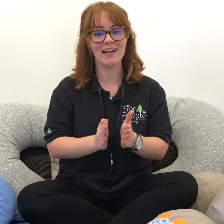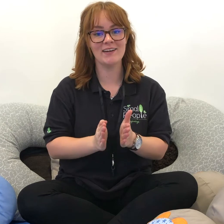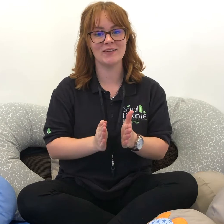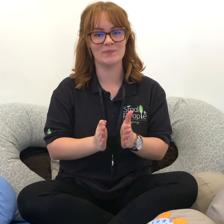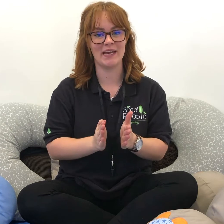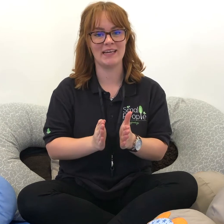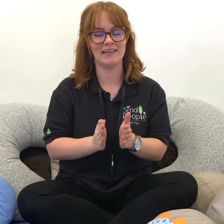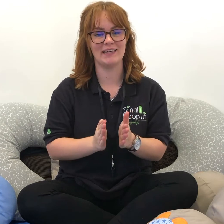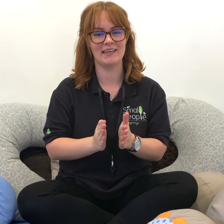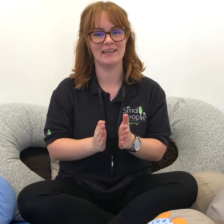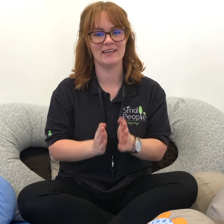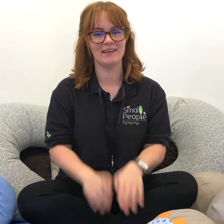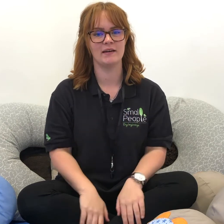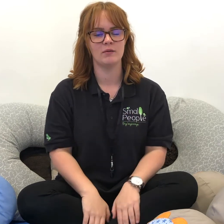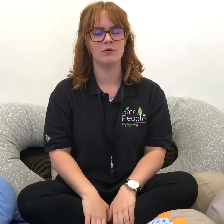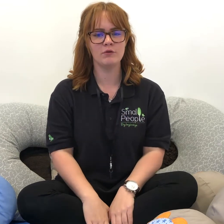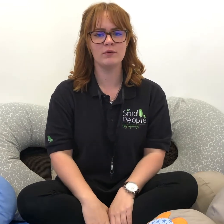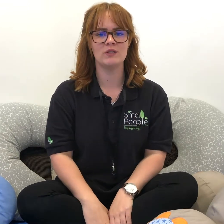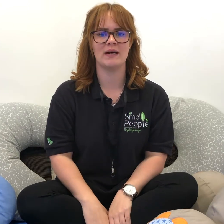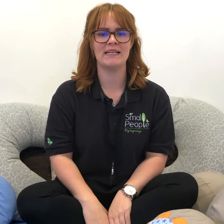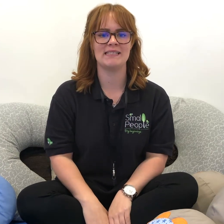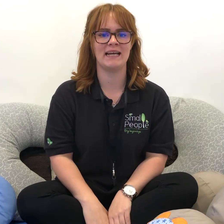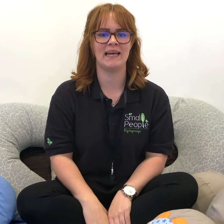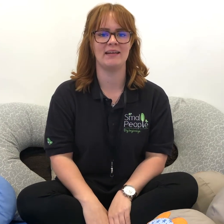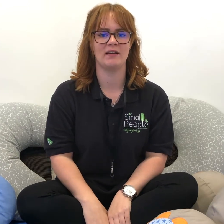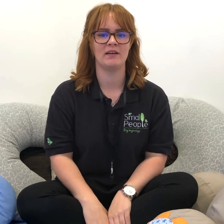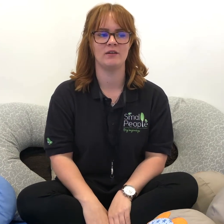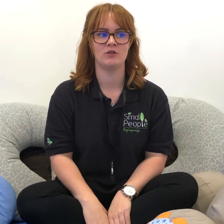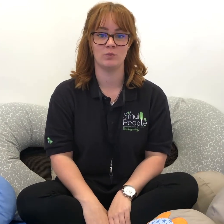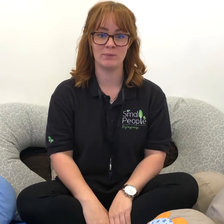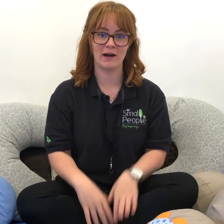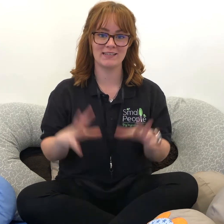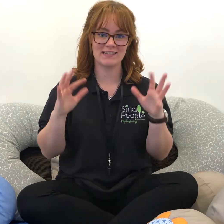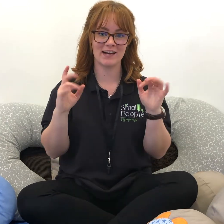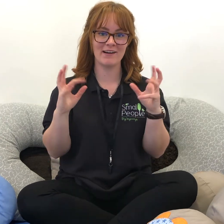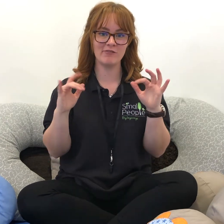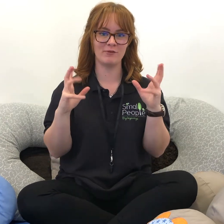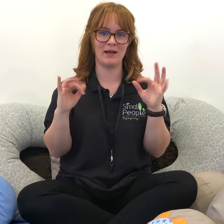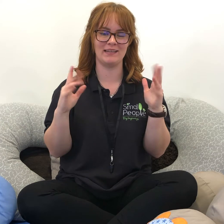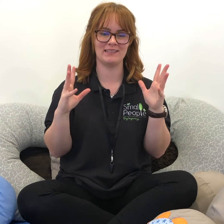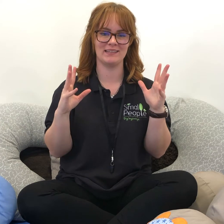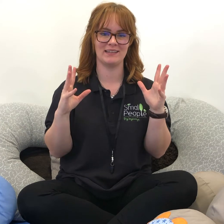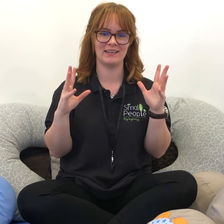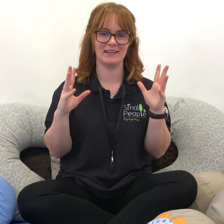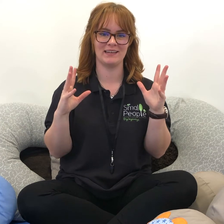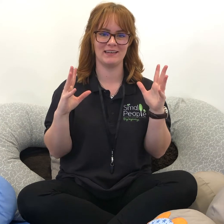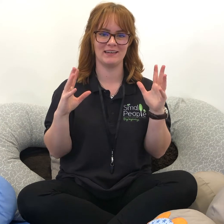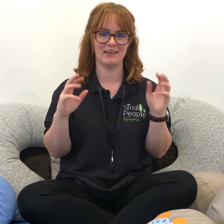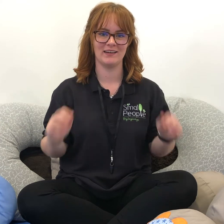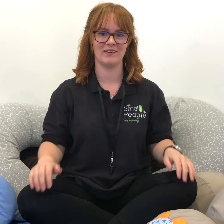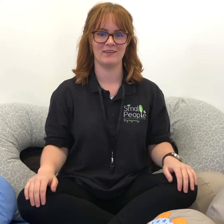signing with me? Before we do any singing, should we practice our alphabet?